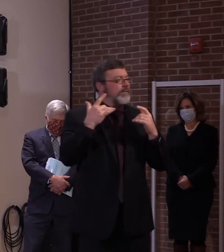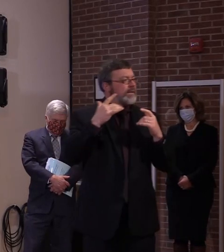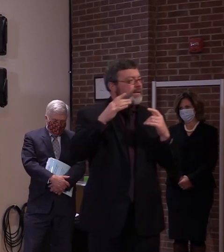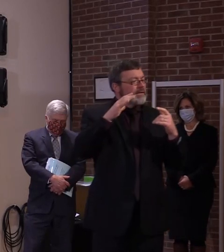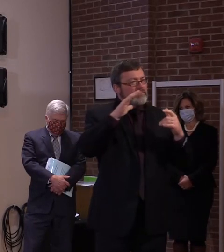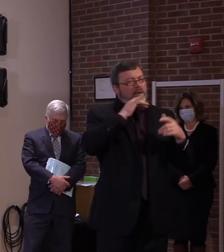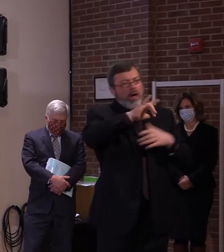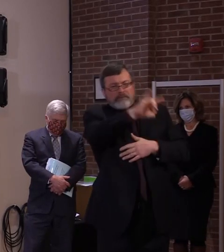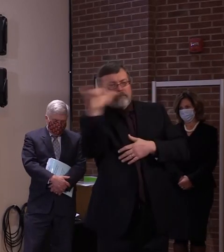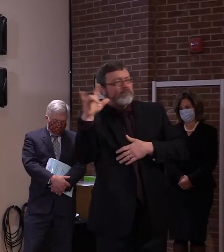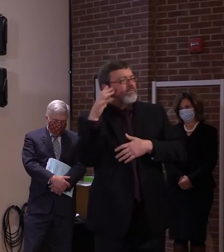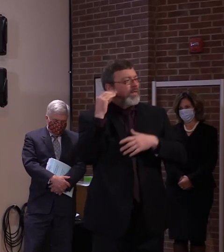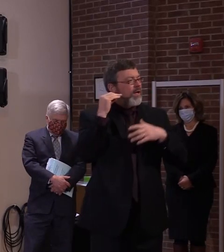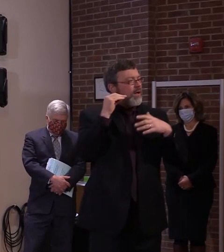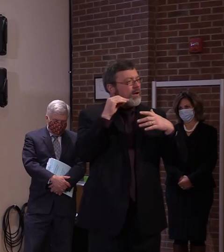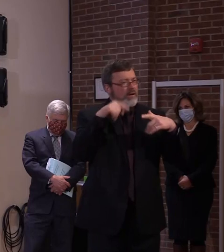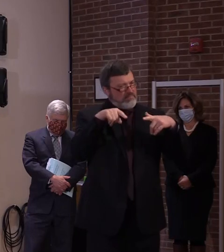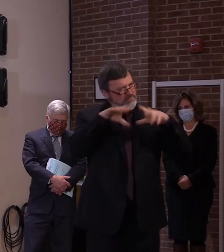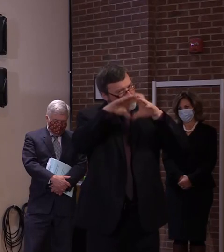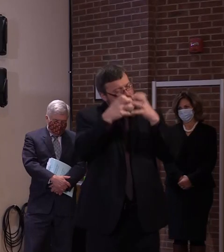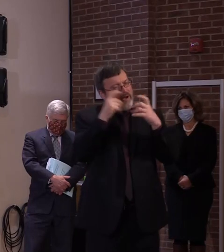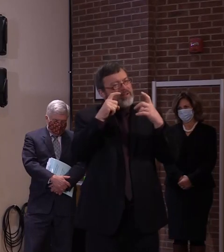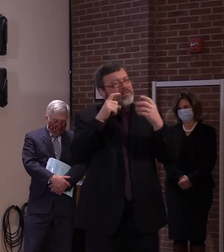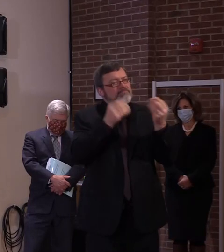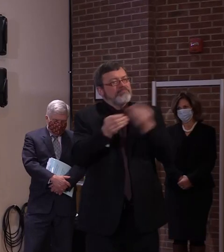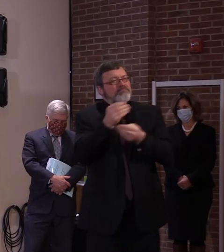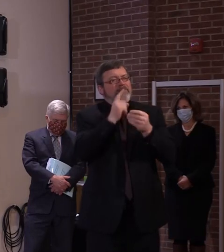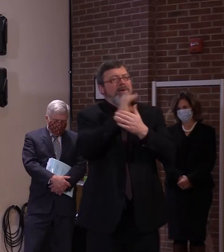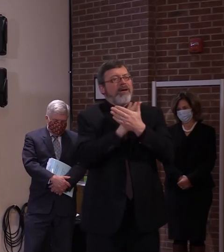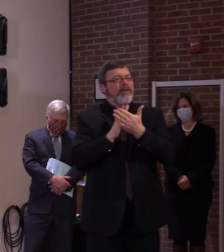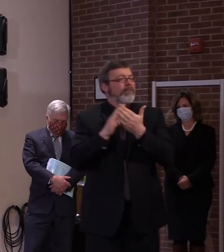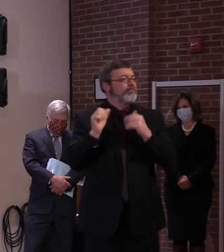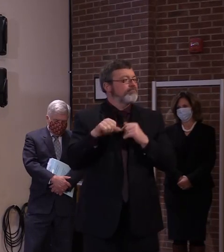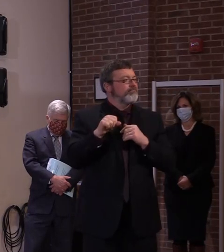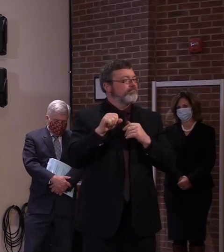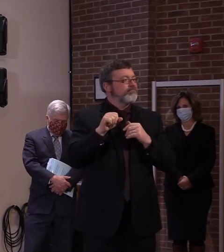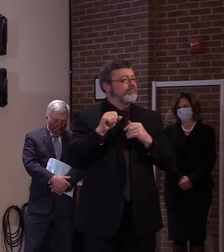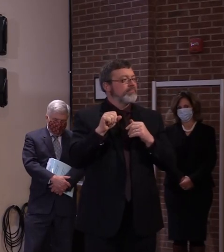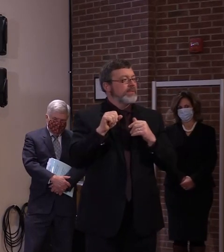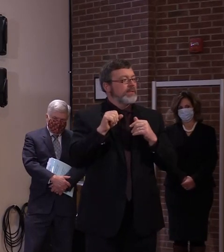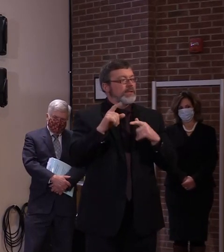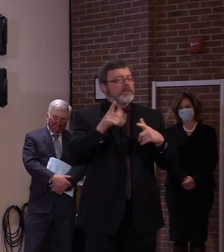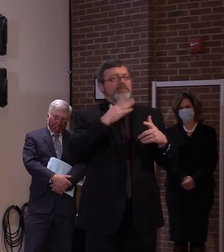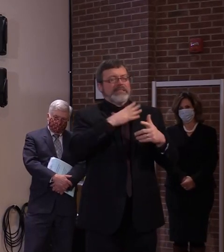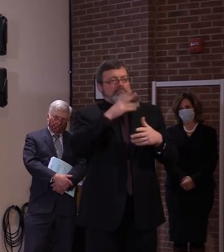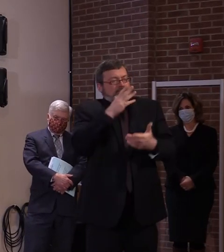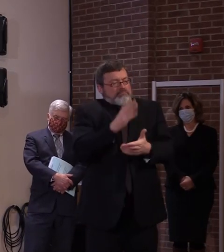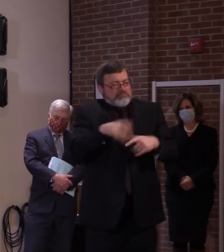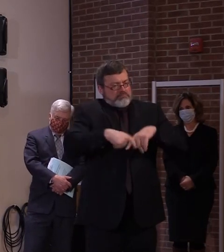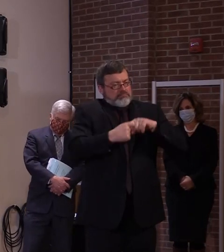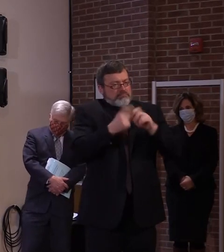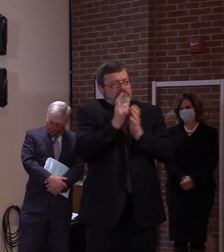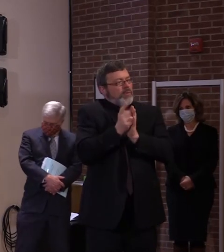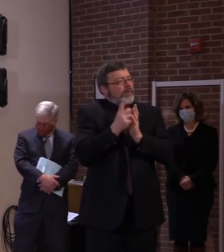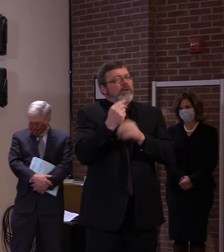world, in the controversial world we're living in right now. So take a moment and reach out to someone